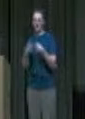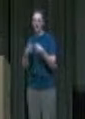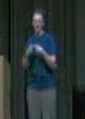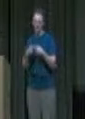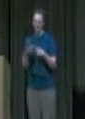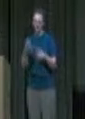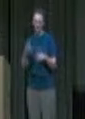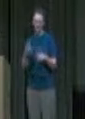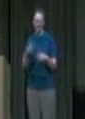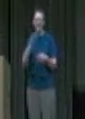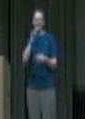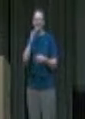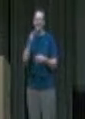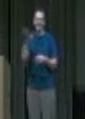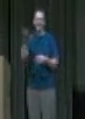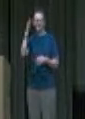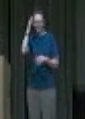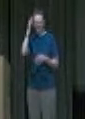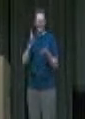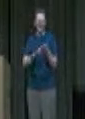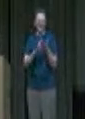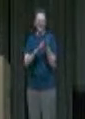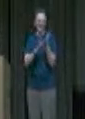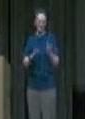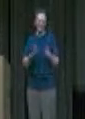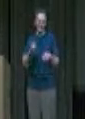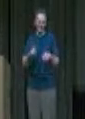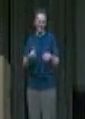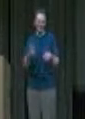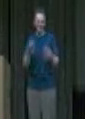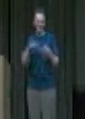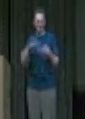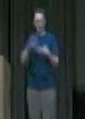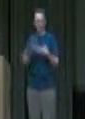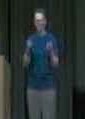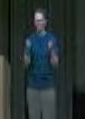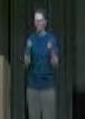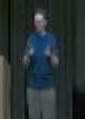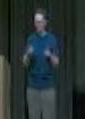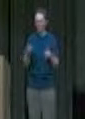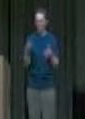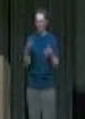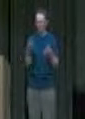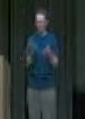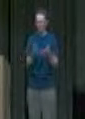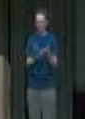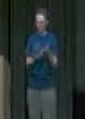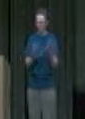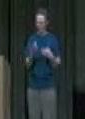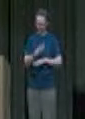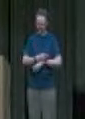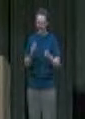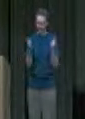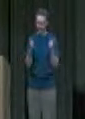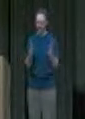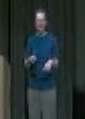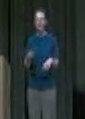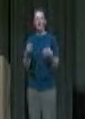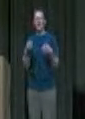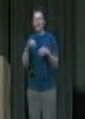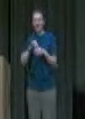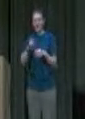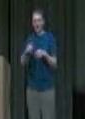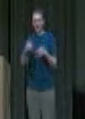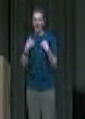sponsors. These are the signatories of that project agreement that we're celebrating today. And within that project agreement, they have cash